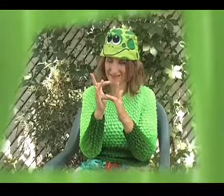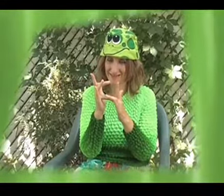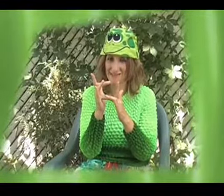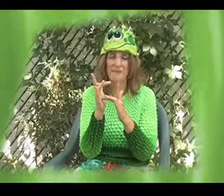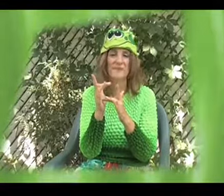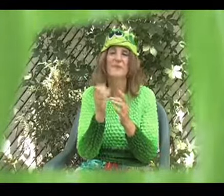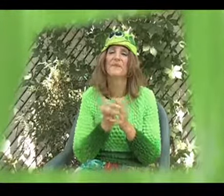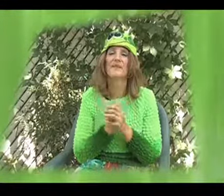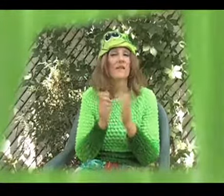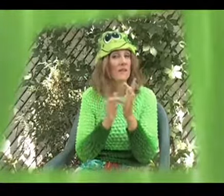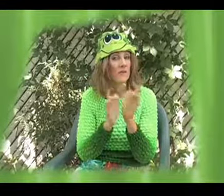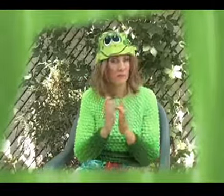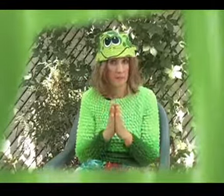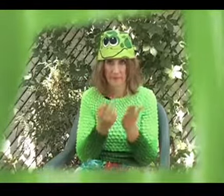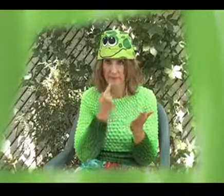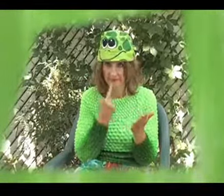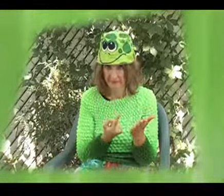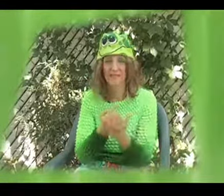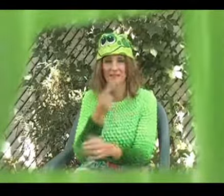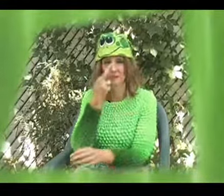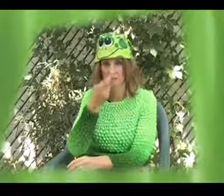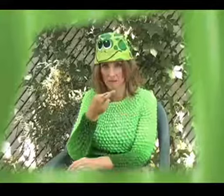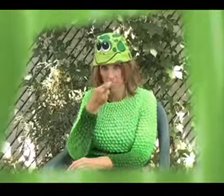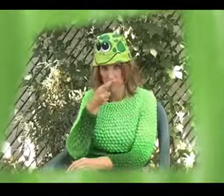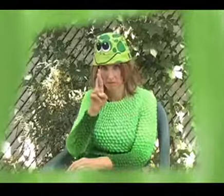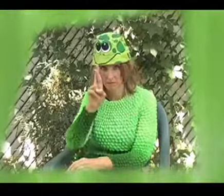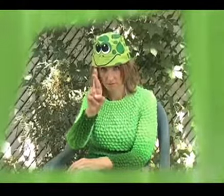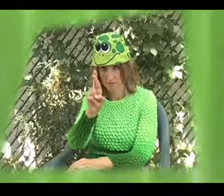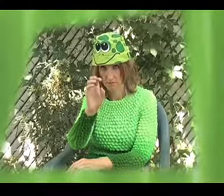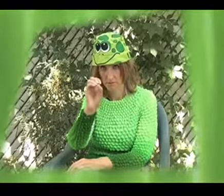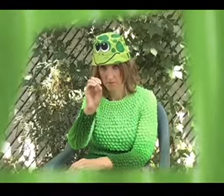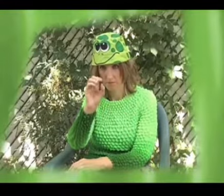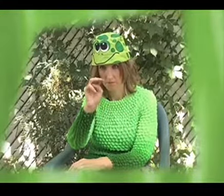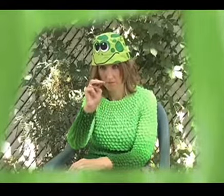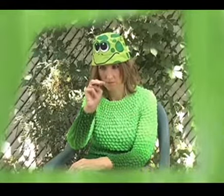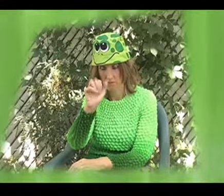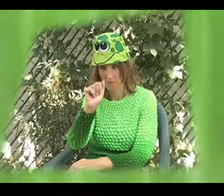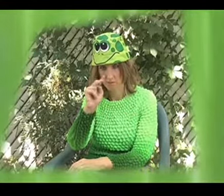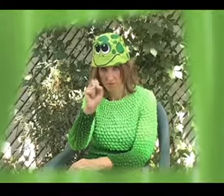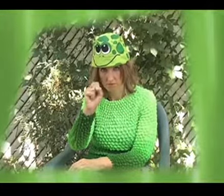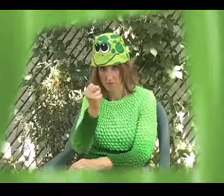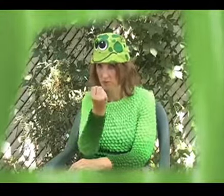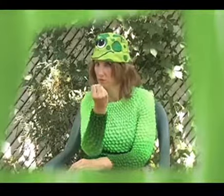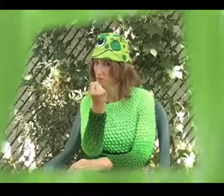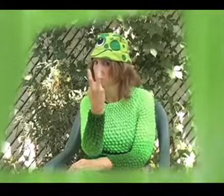We need Jesus. And the Bible says in Romans chapter 12,